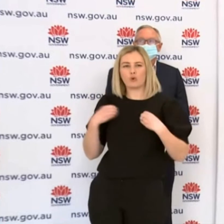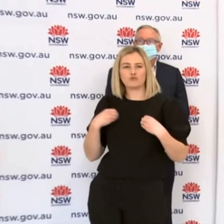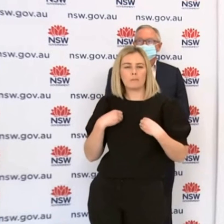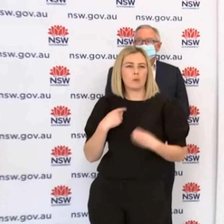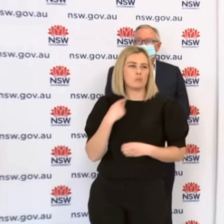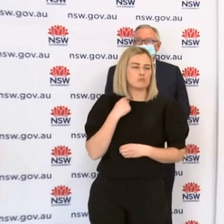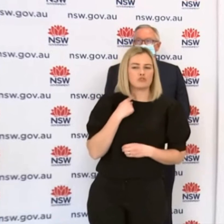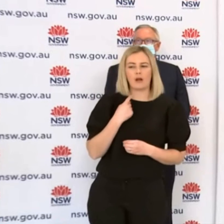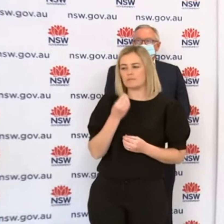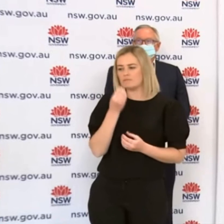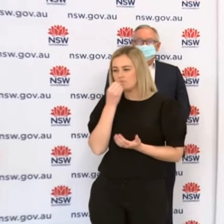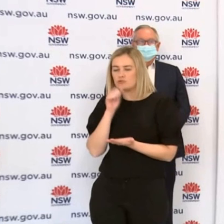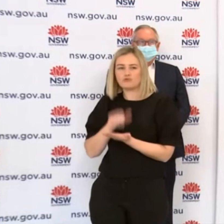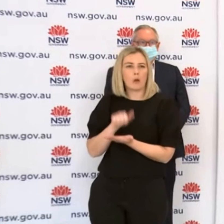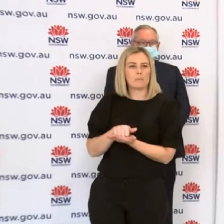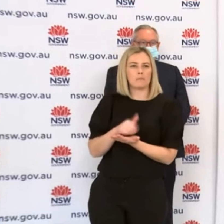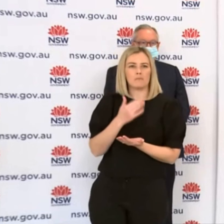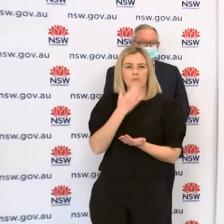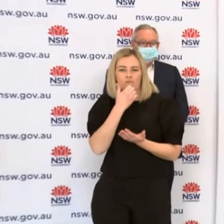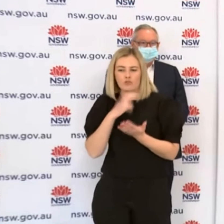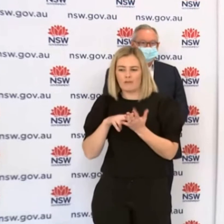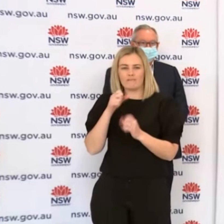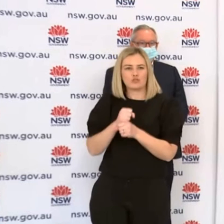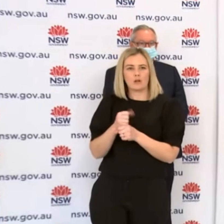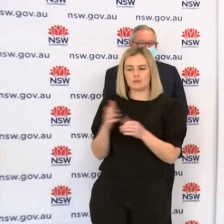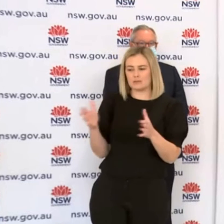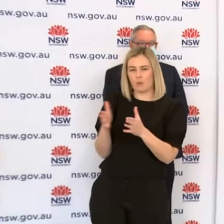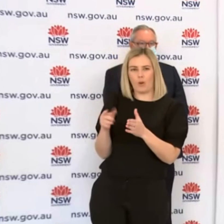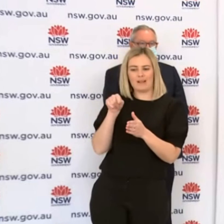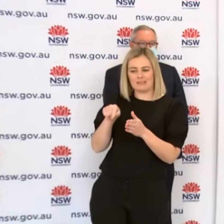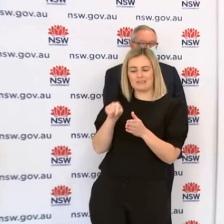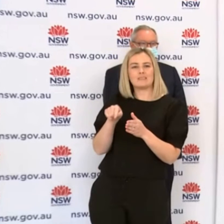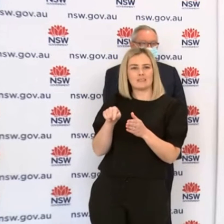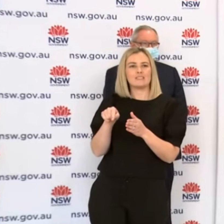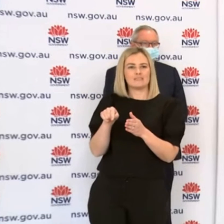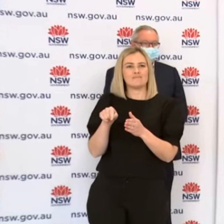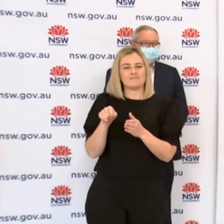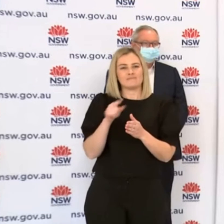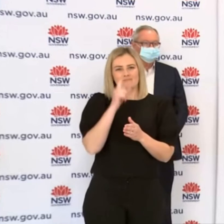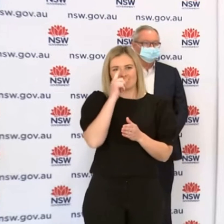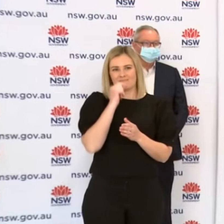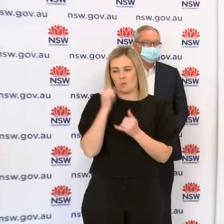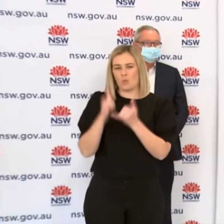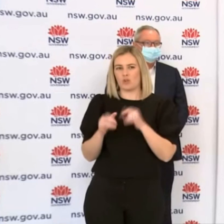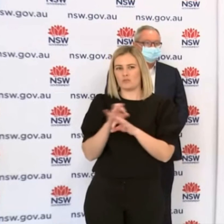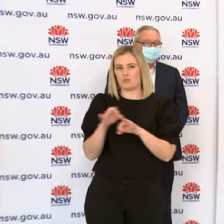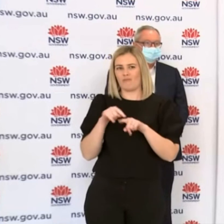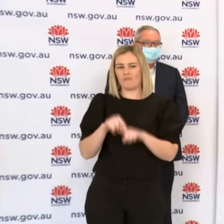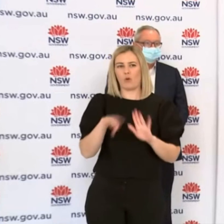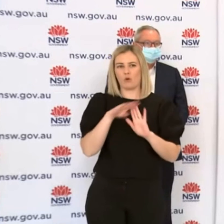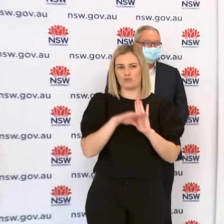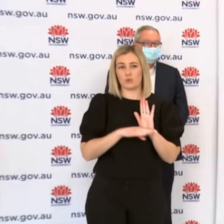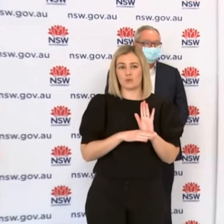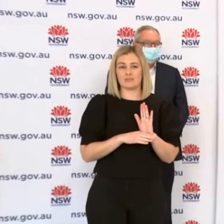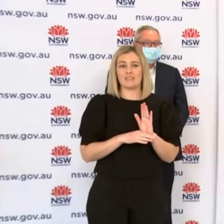the grocery shops, those smaller shops in some of these places around Sydney and